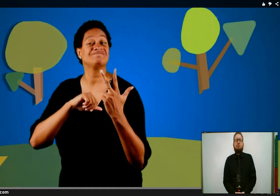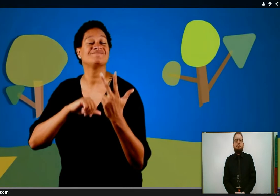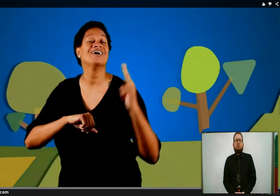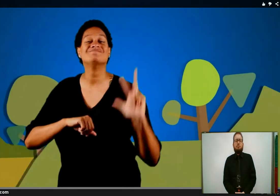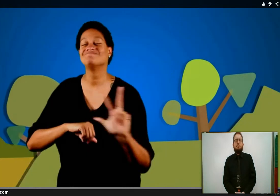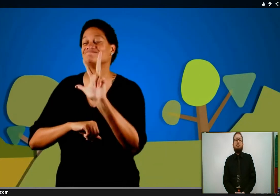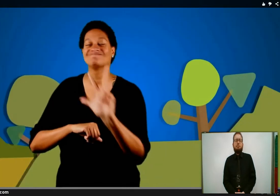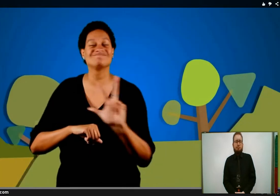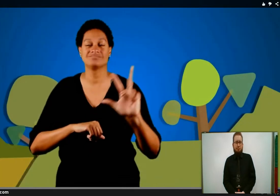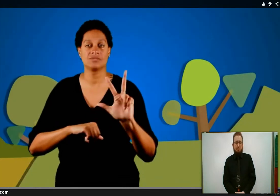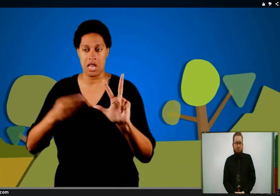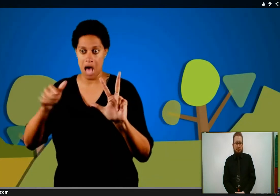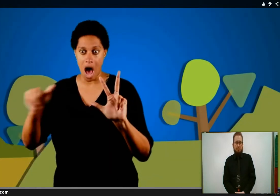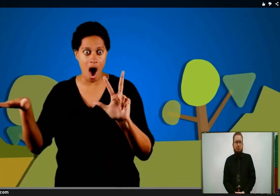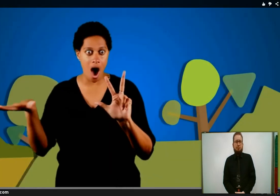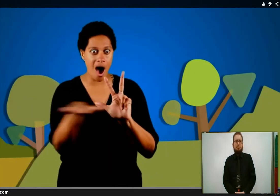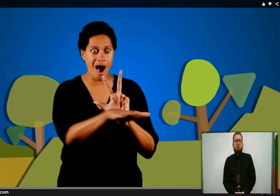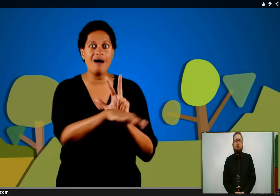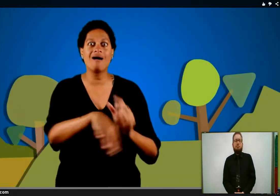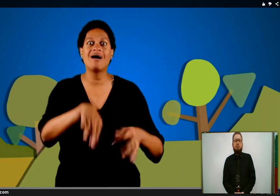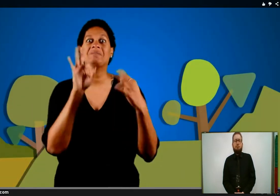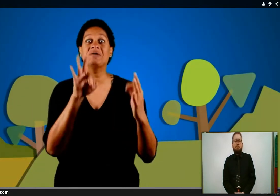Again there, good facial expression.